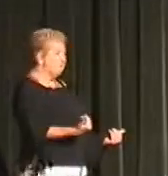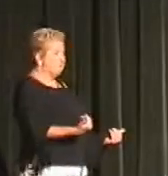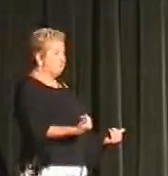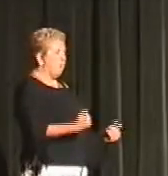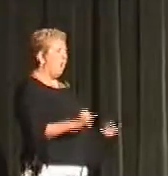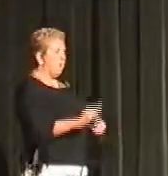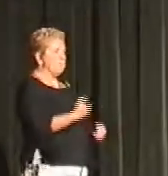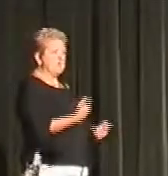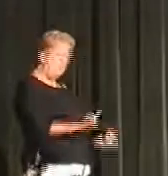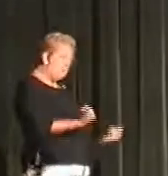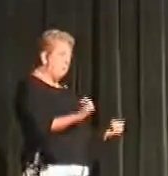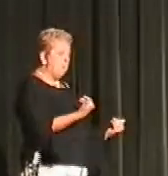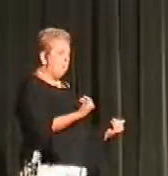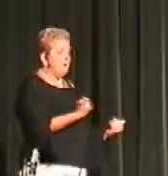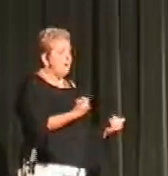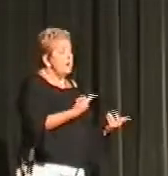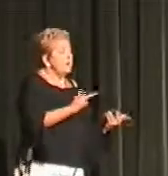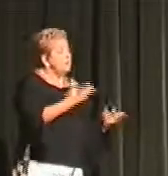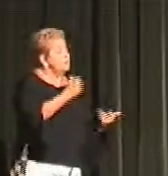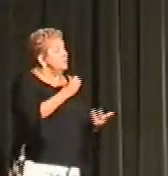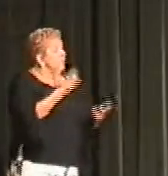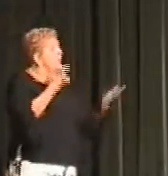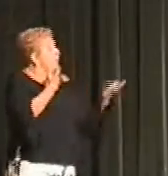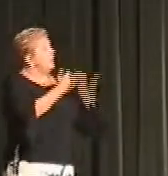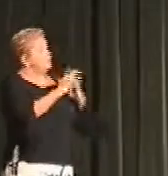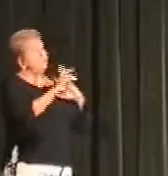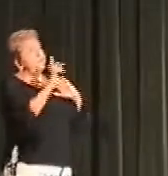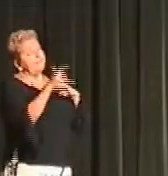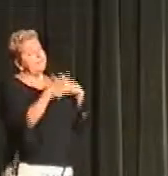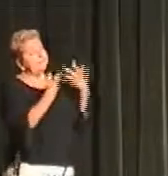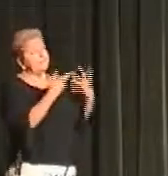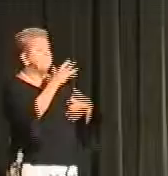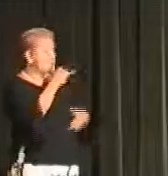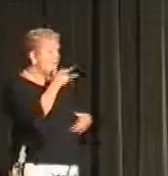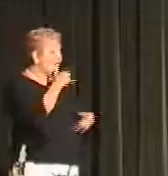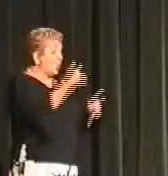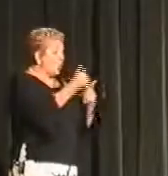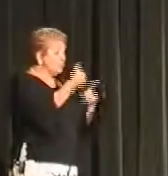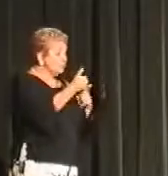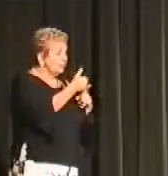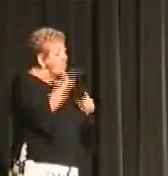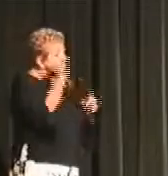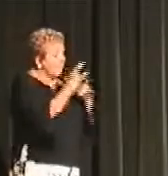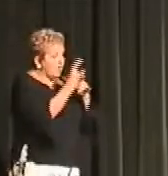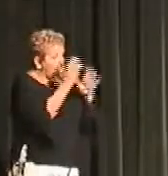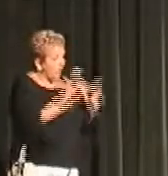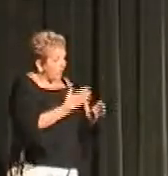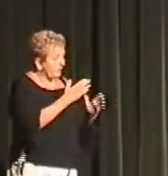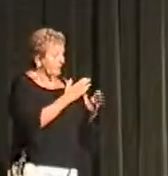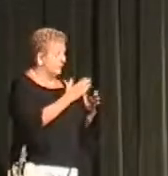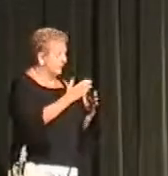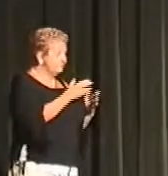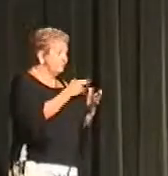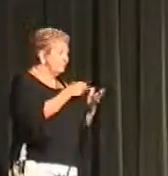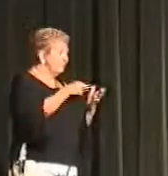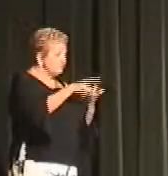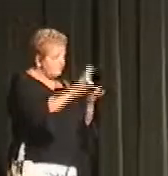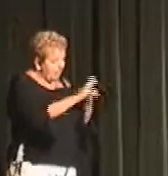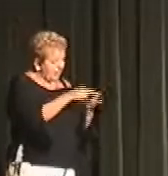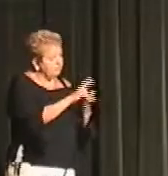as I was, my mom had been in and out of Alcoholics Anonymous for many, many years. And my mom was a slipper